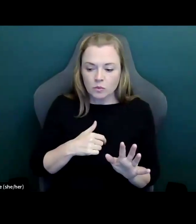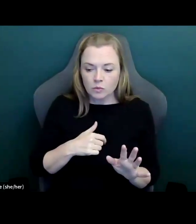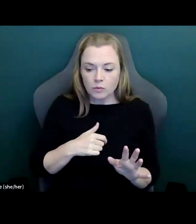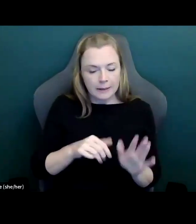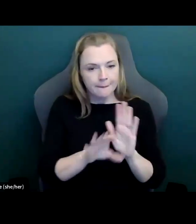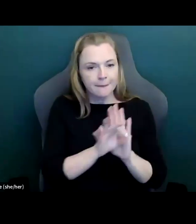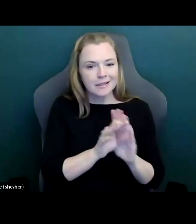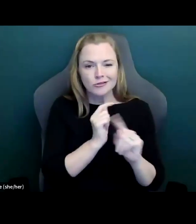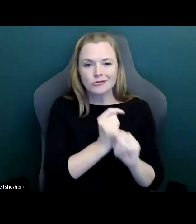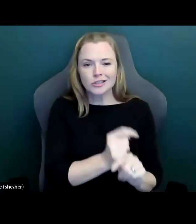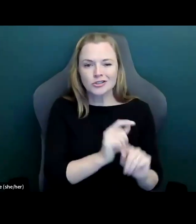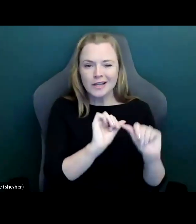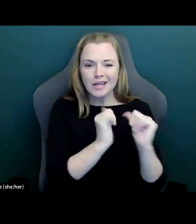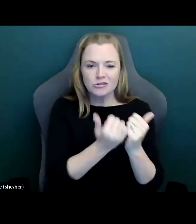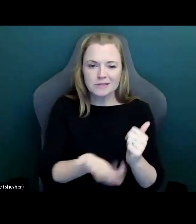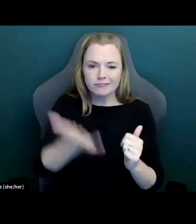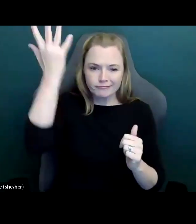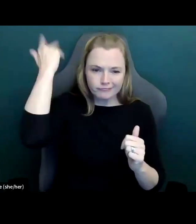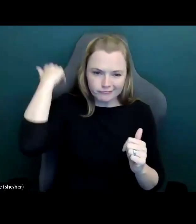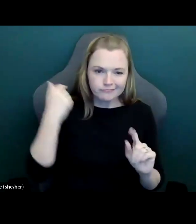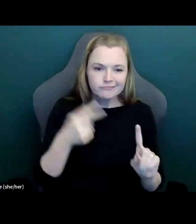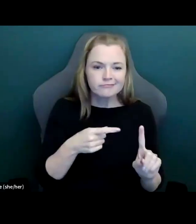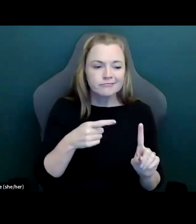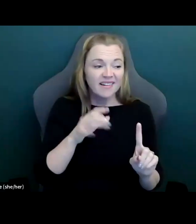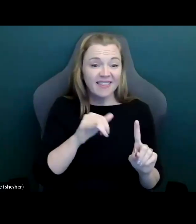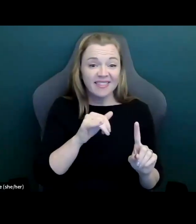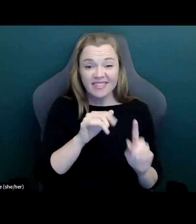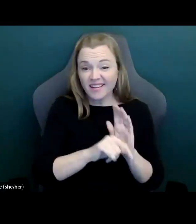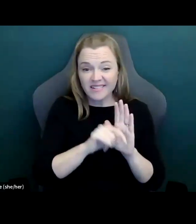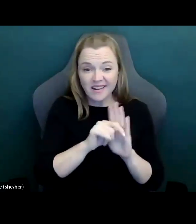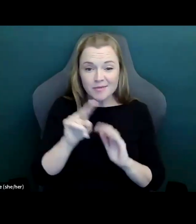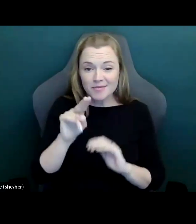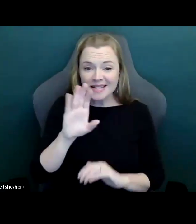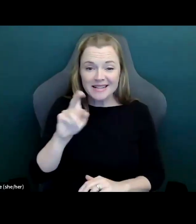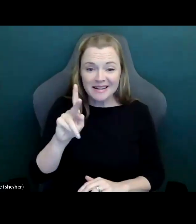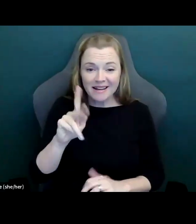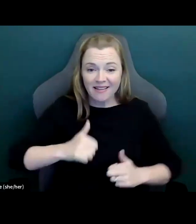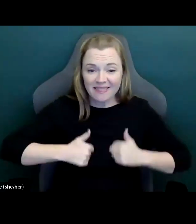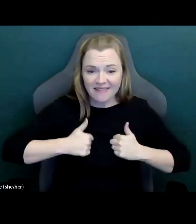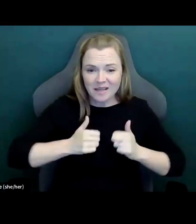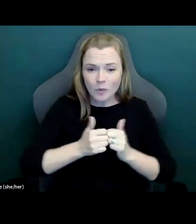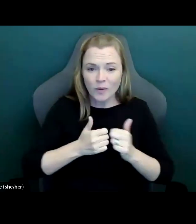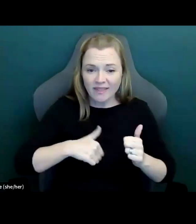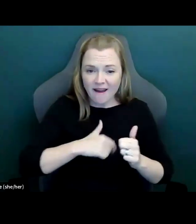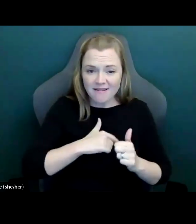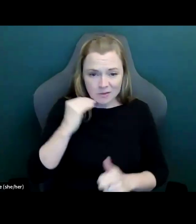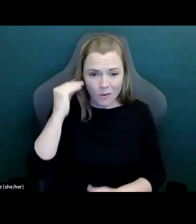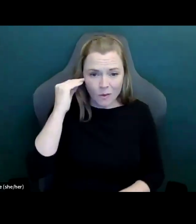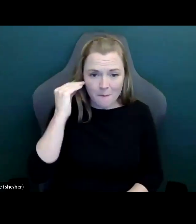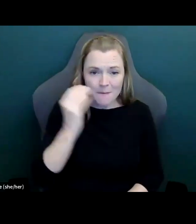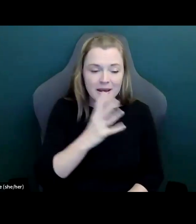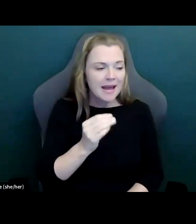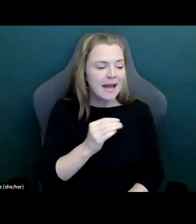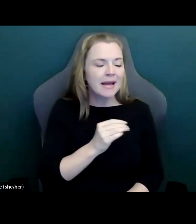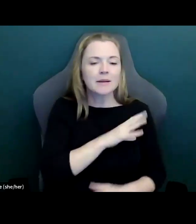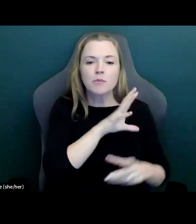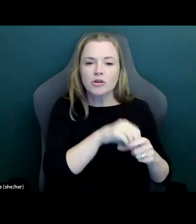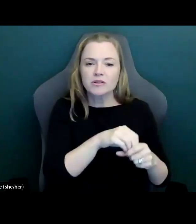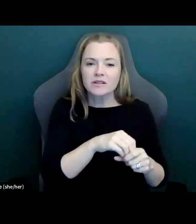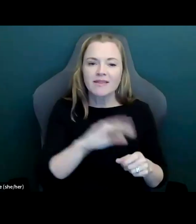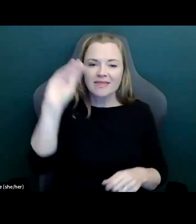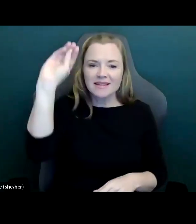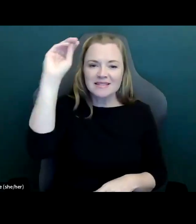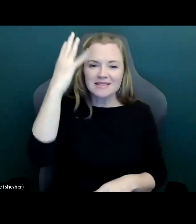at the time. At that time, Nick was still living at home, and he was also participating in the Sunflower Bakery training